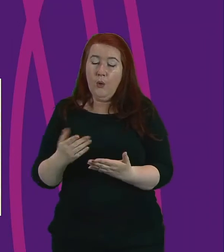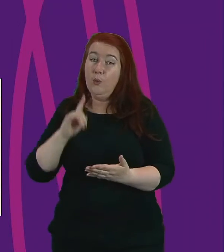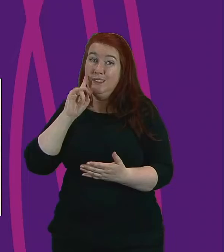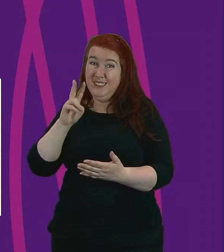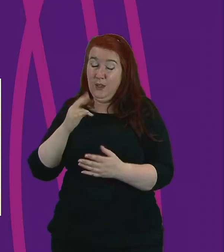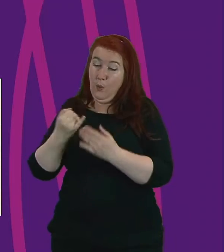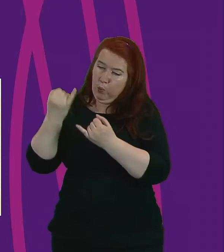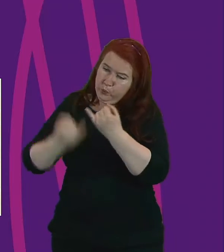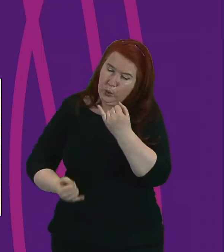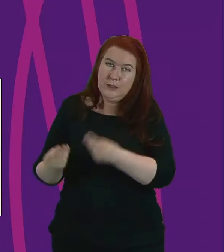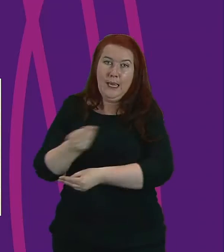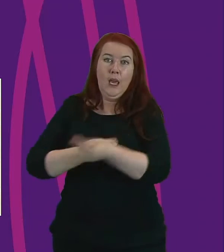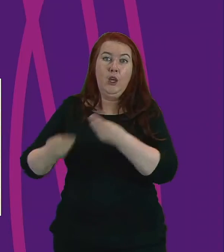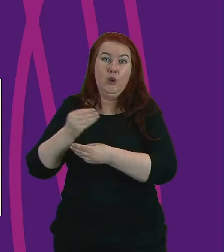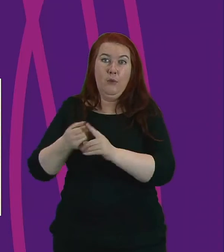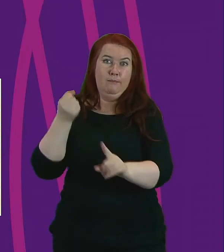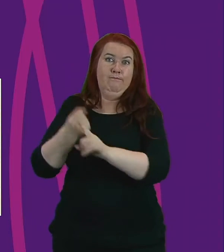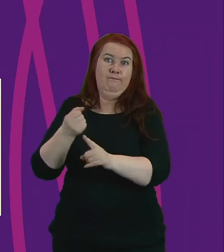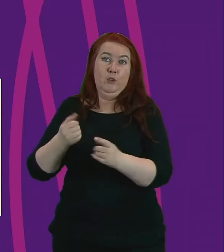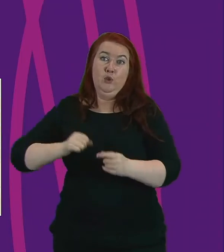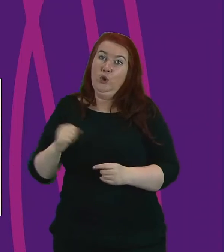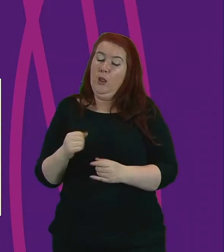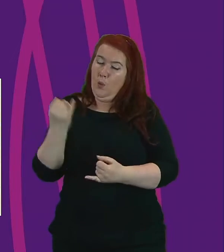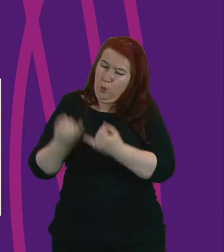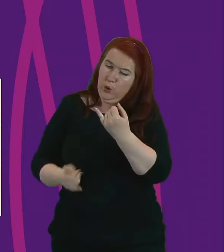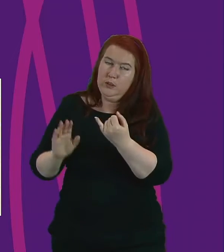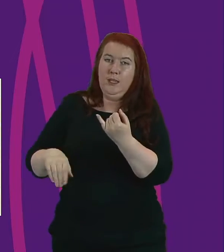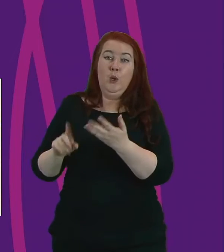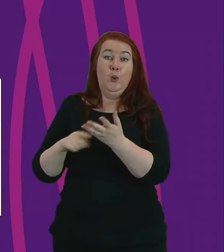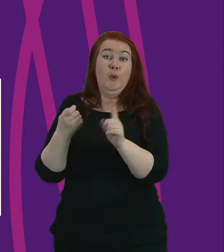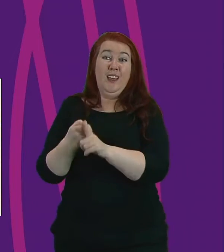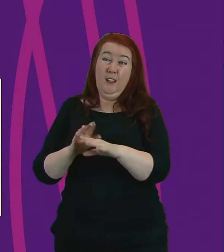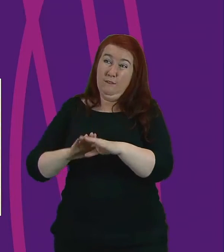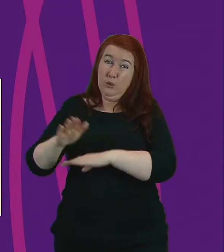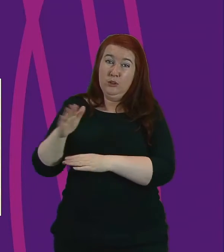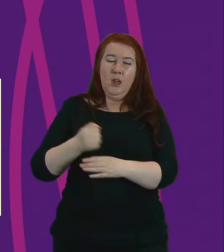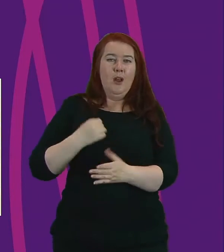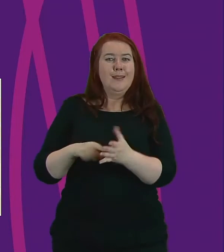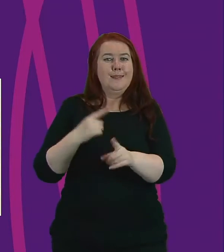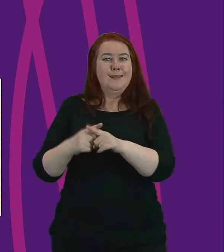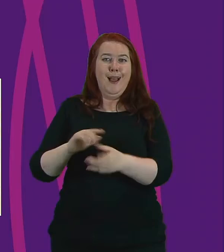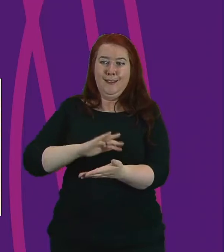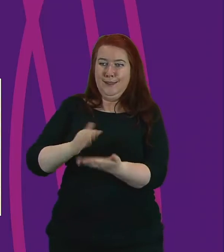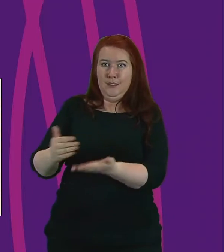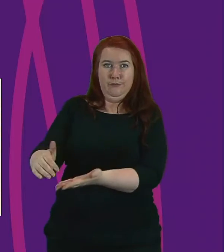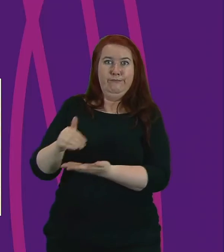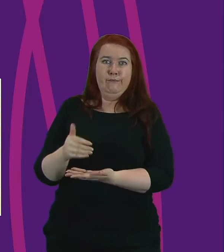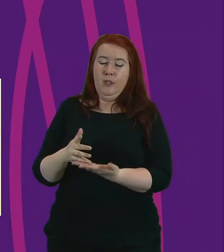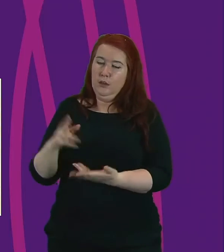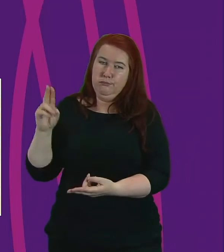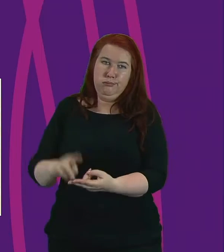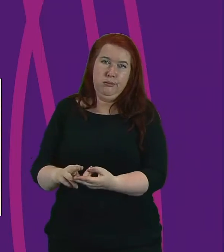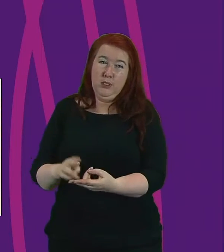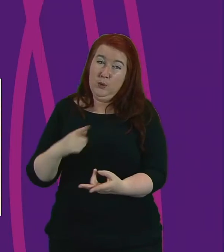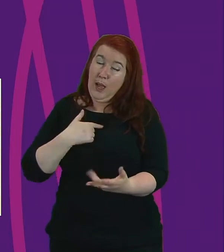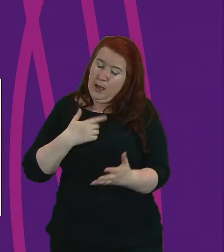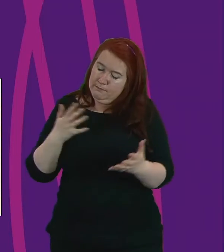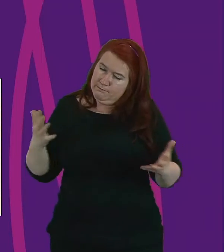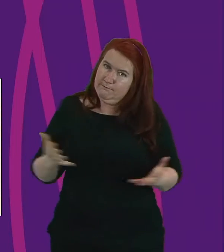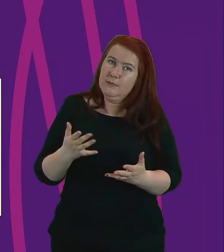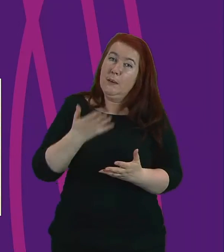on Scotland compared to the rest of the UK, and in the long run, we will have lower tax revenues, as I mentioned earlier. So I would urge the Scottish Government